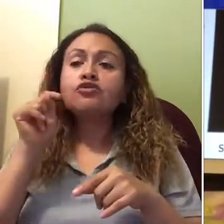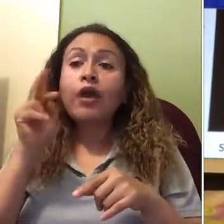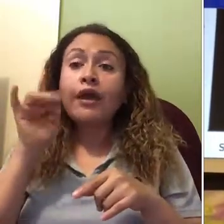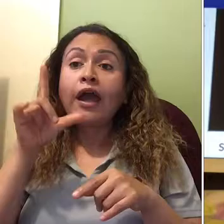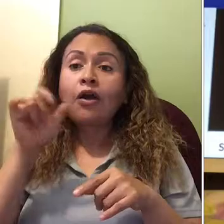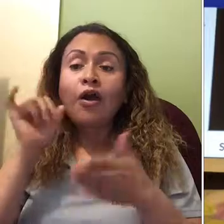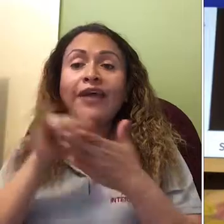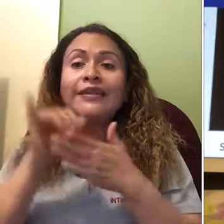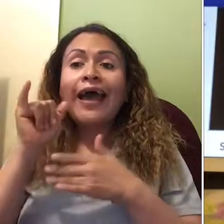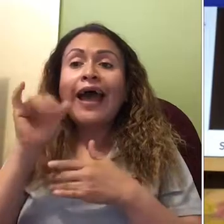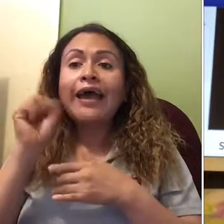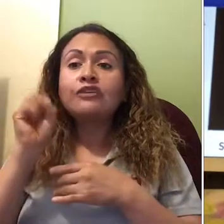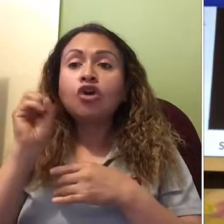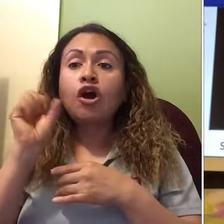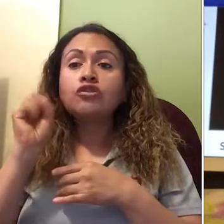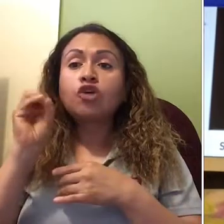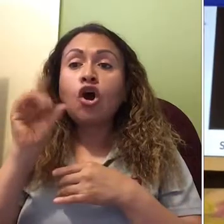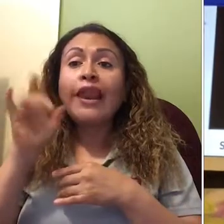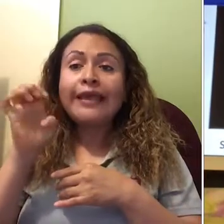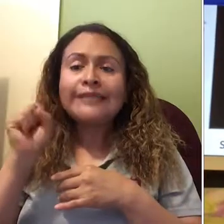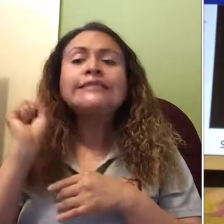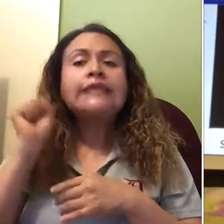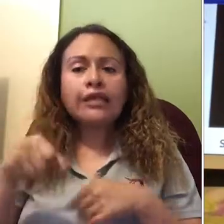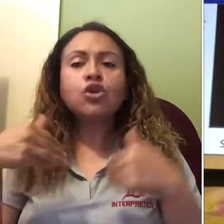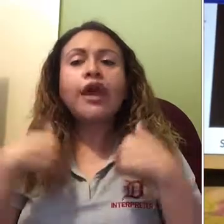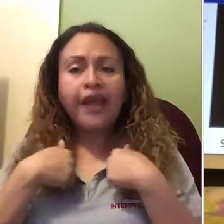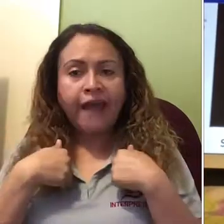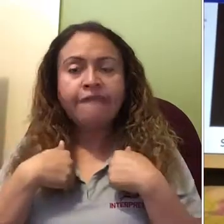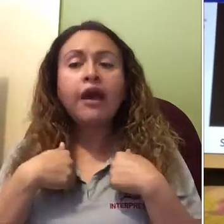And isosceles, let me write this, this is a right